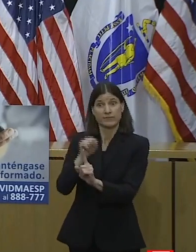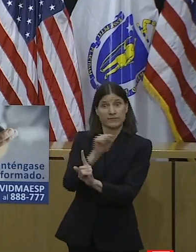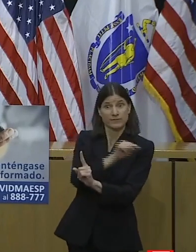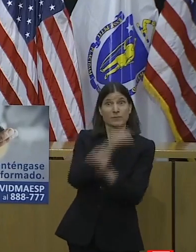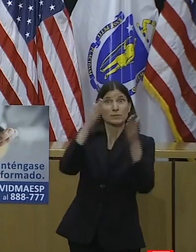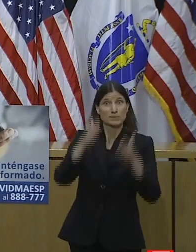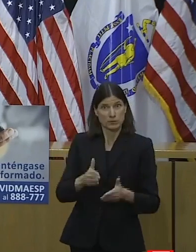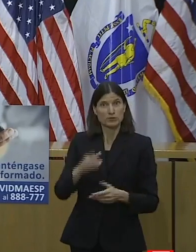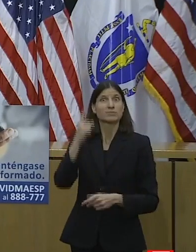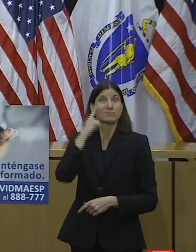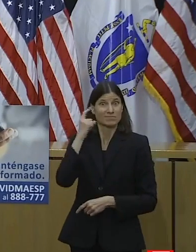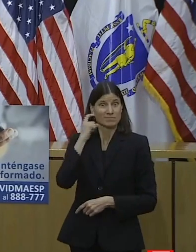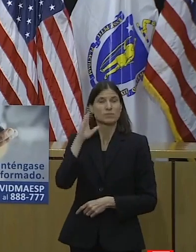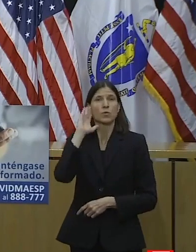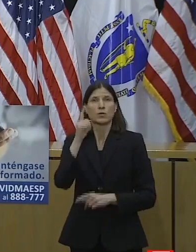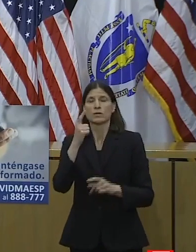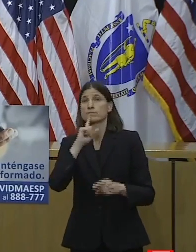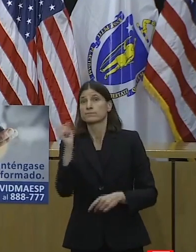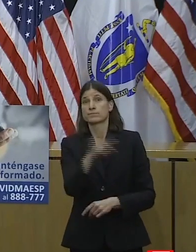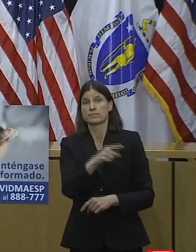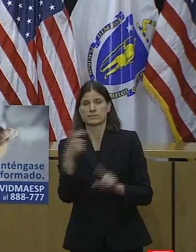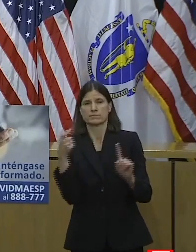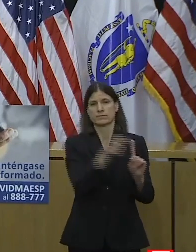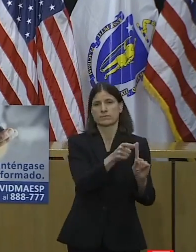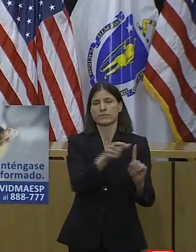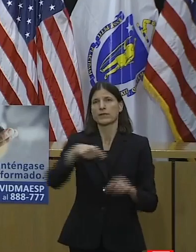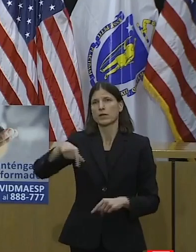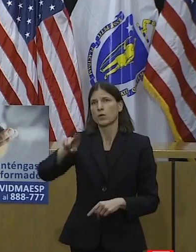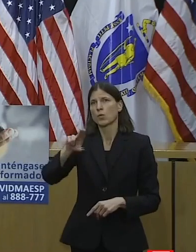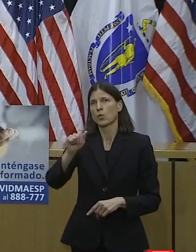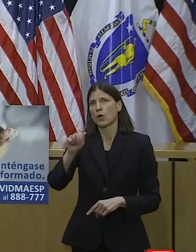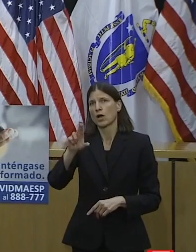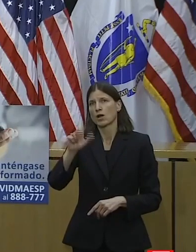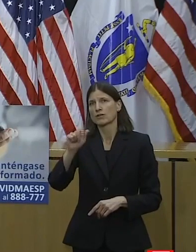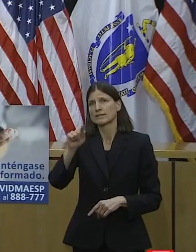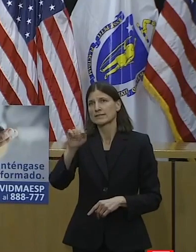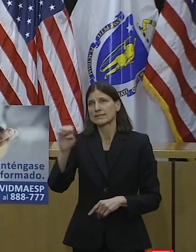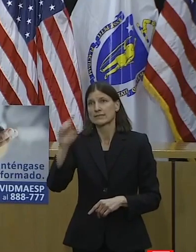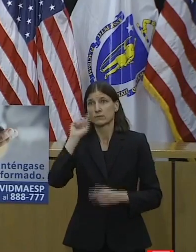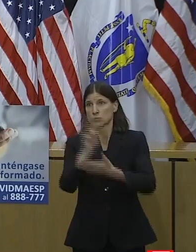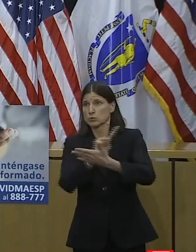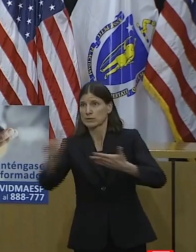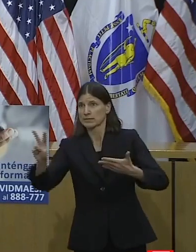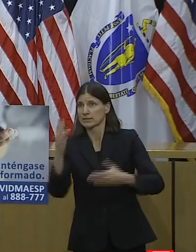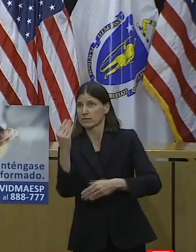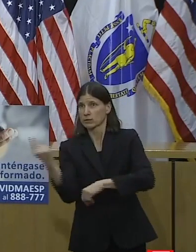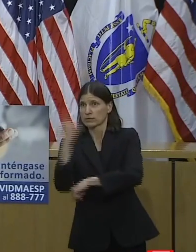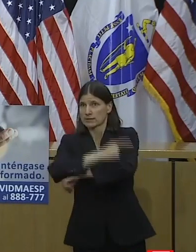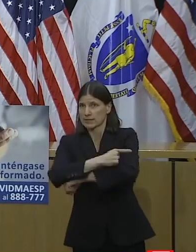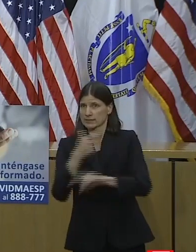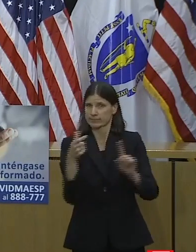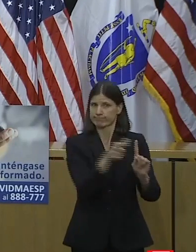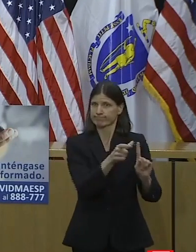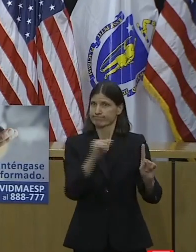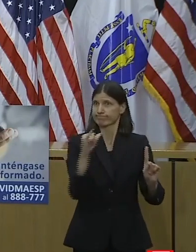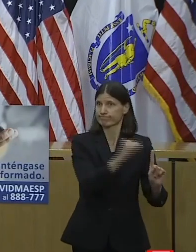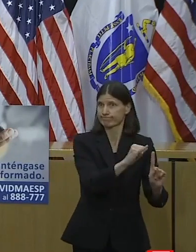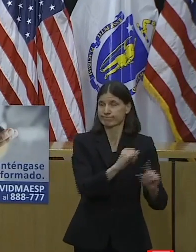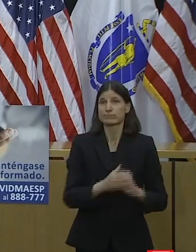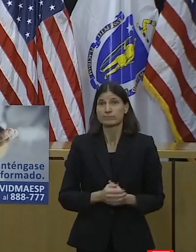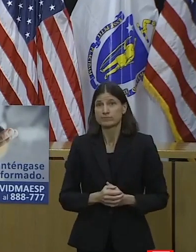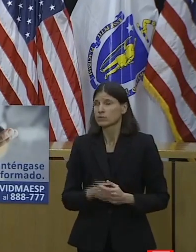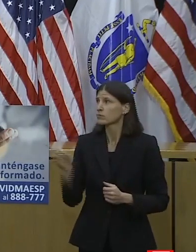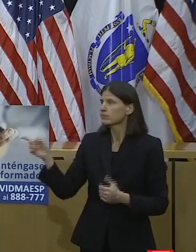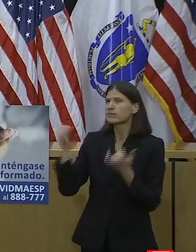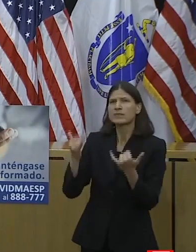working around the clock to obtain and distribute large quantities of personal protective equipment to support frontline workers, and the Command Center,